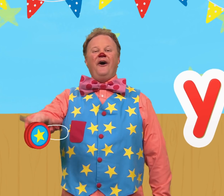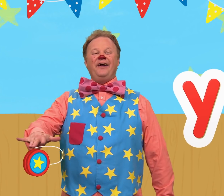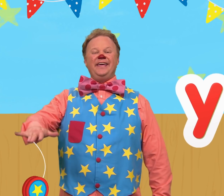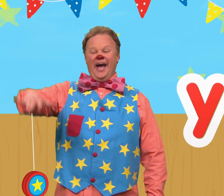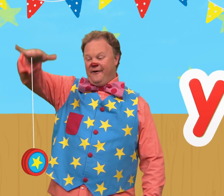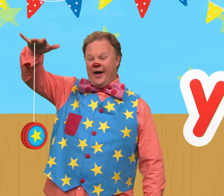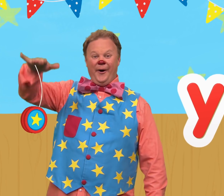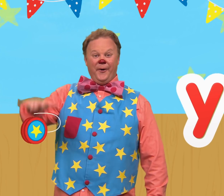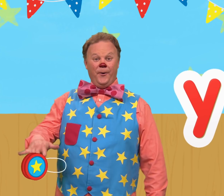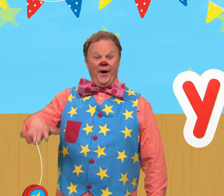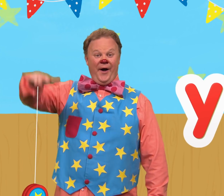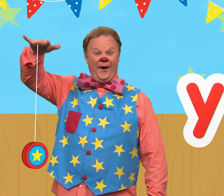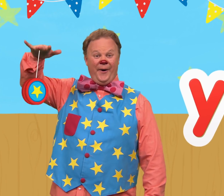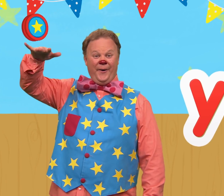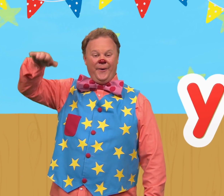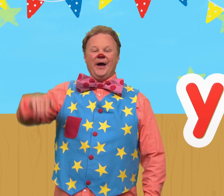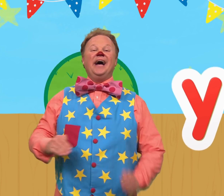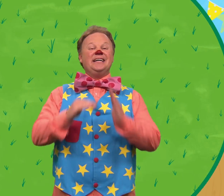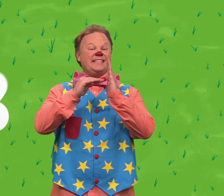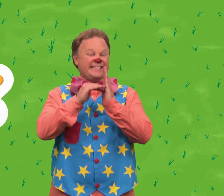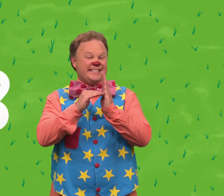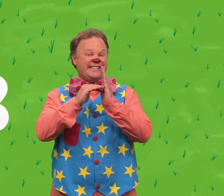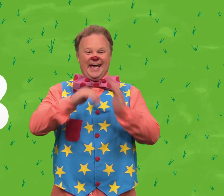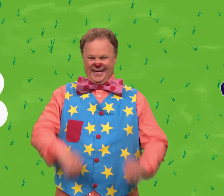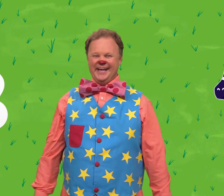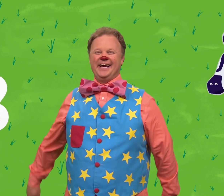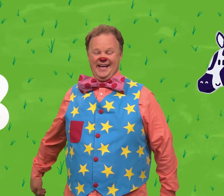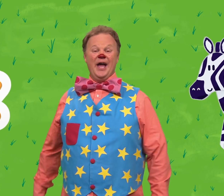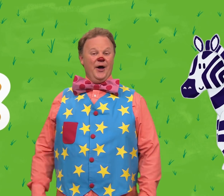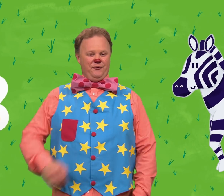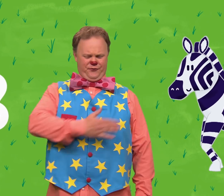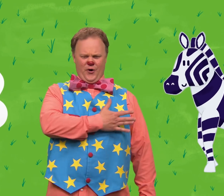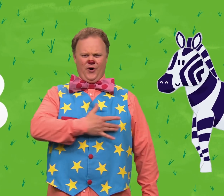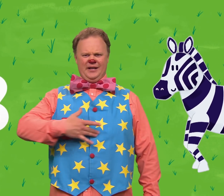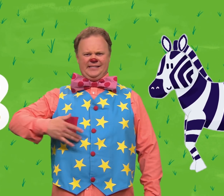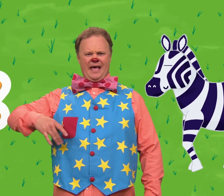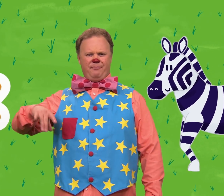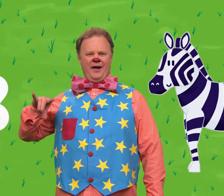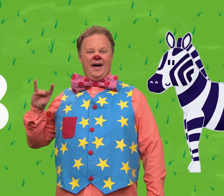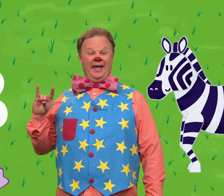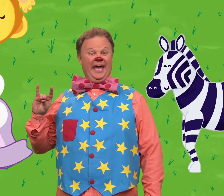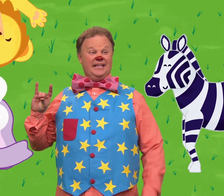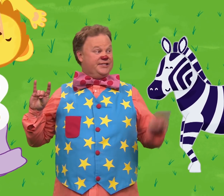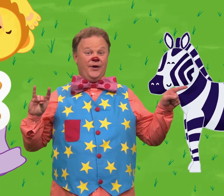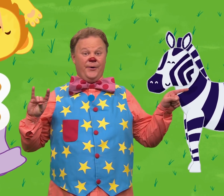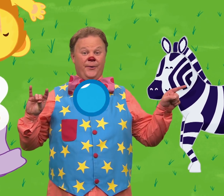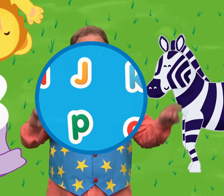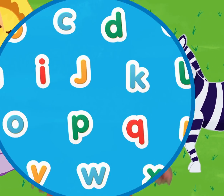for a yo-yo. Woohoo! Z for a zebra in a zoo.